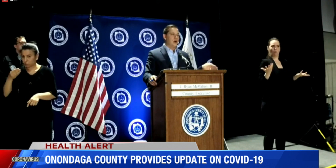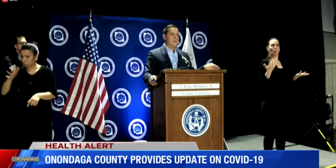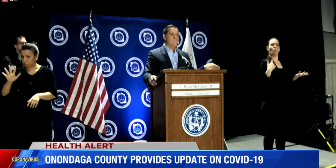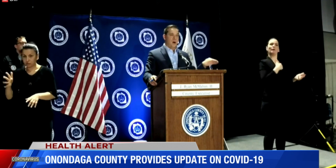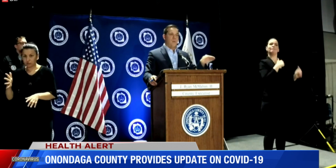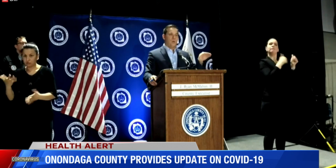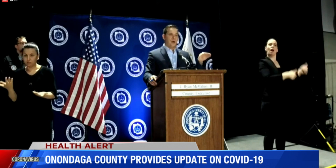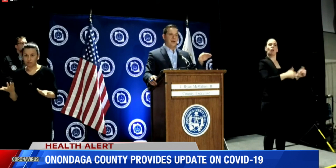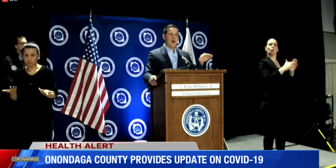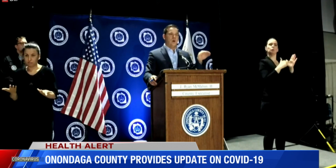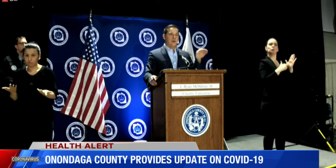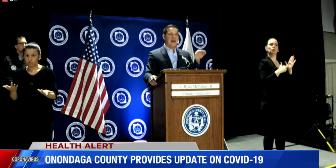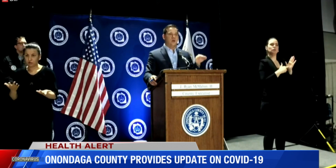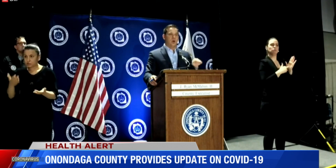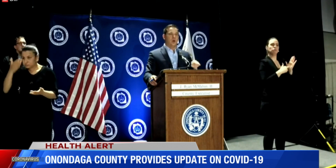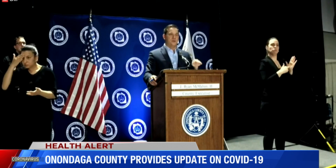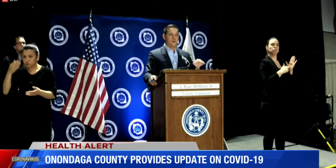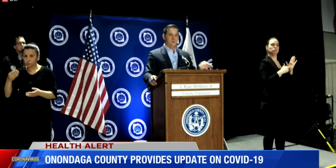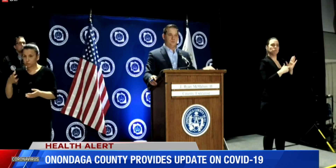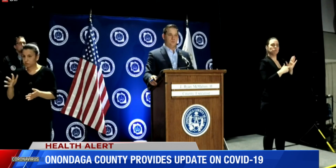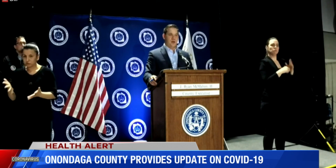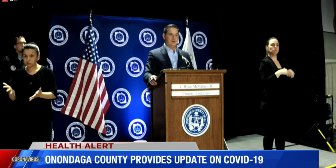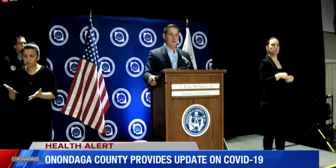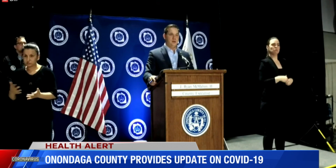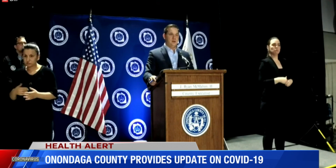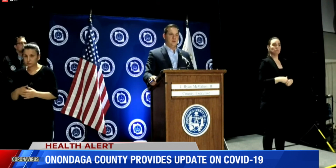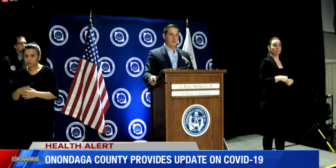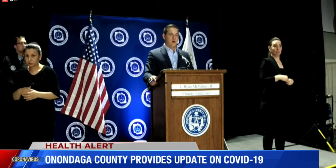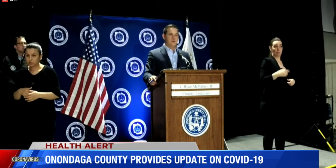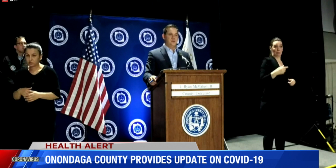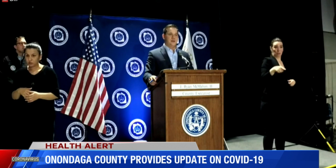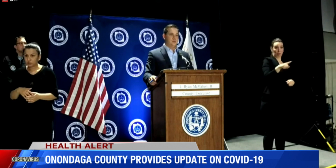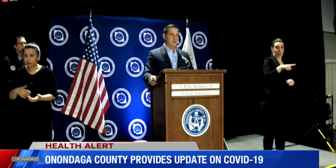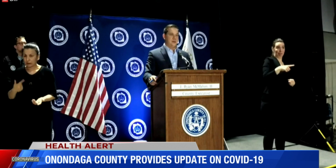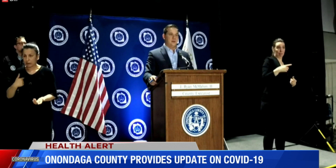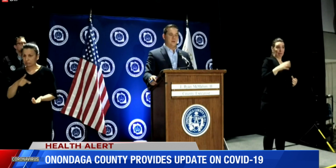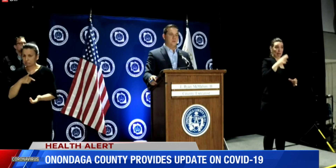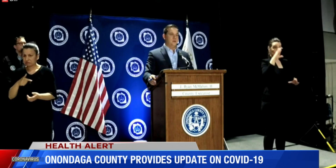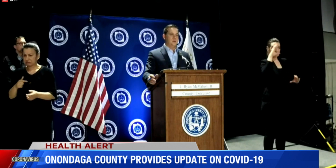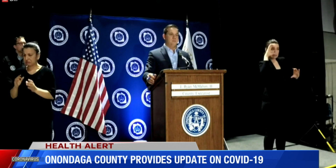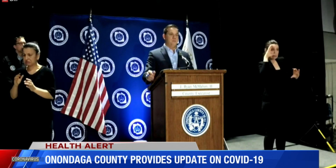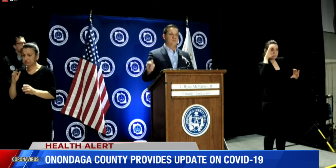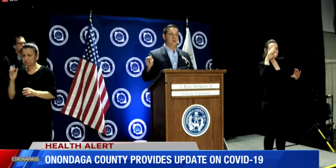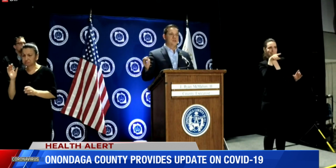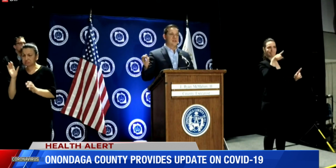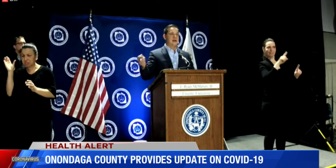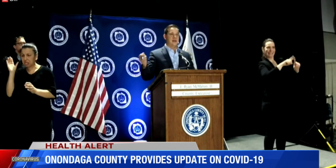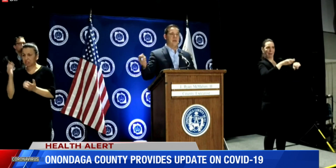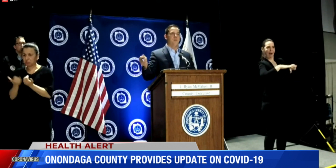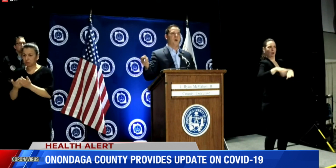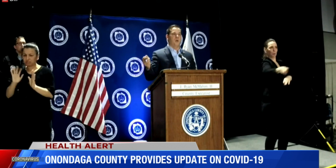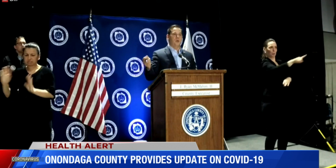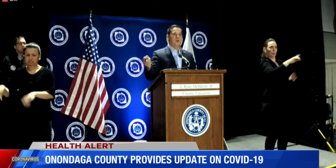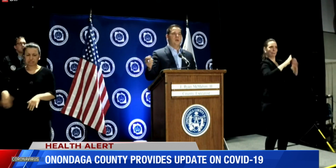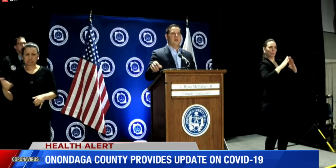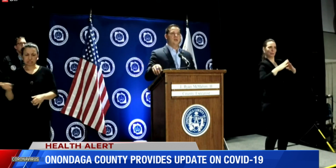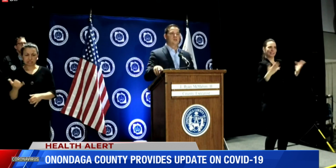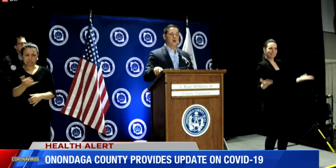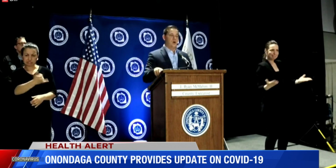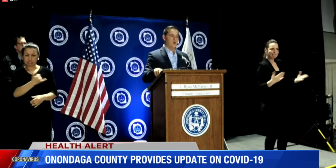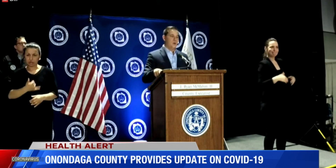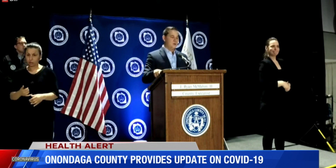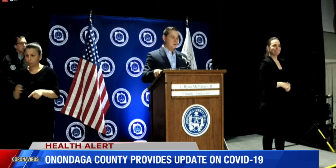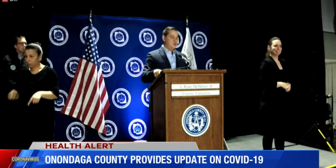We are on the bubble right now, what line we're going to, okay? We always like to be on the good side of that bubble.